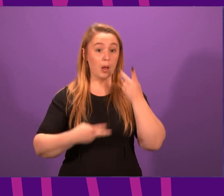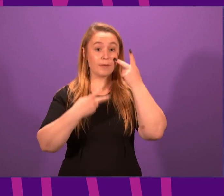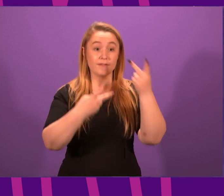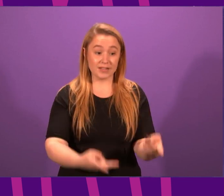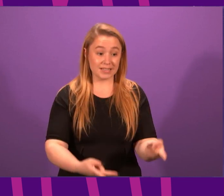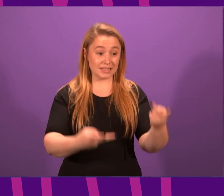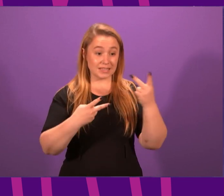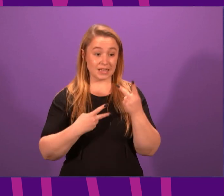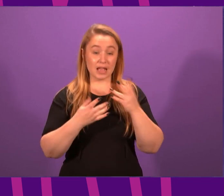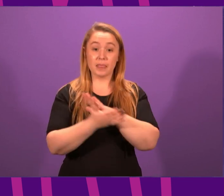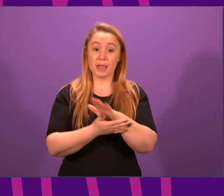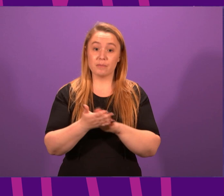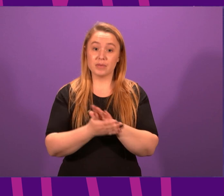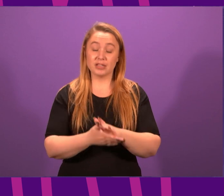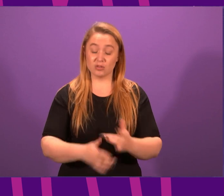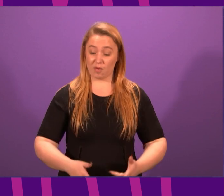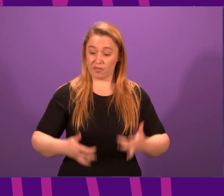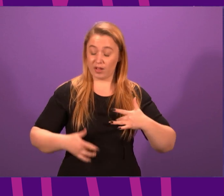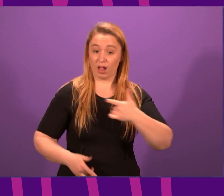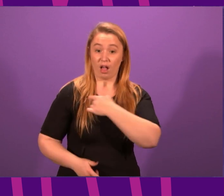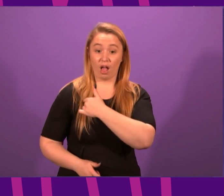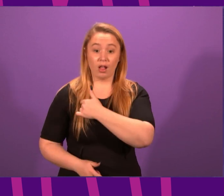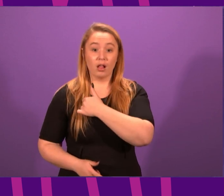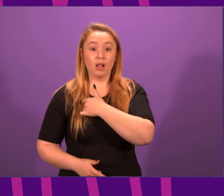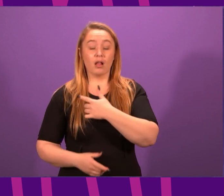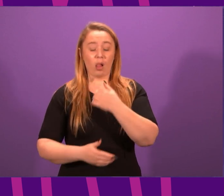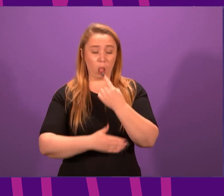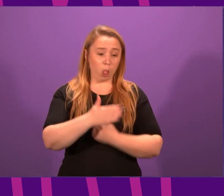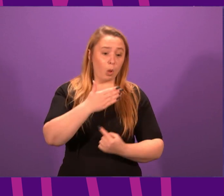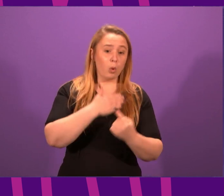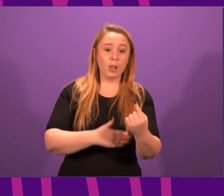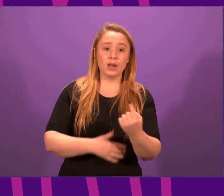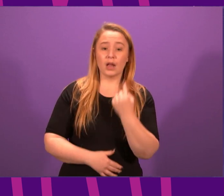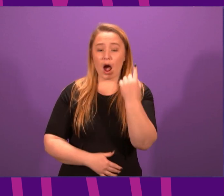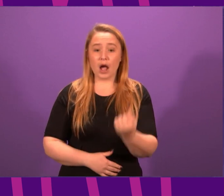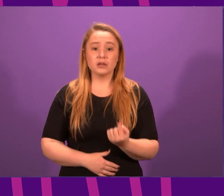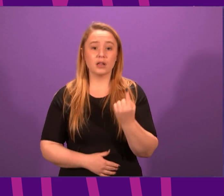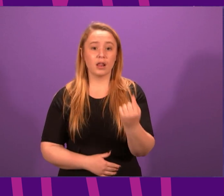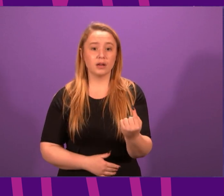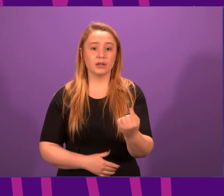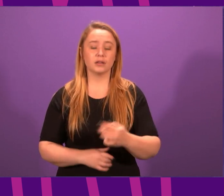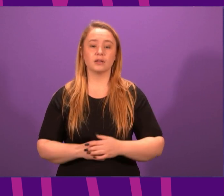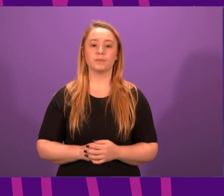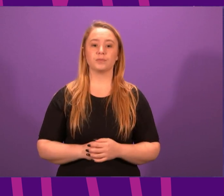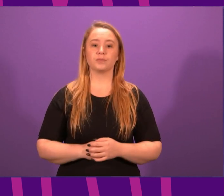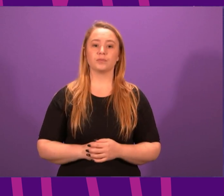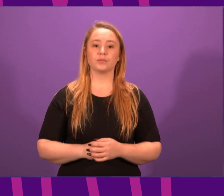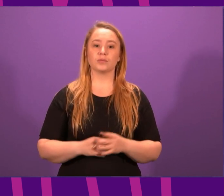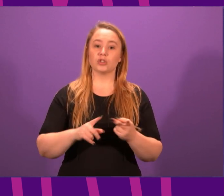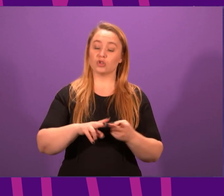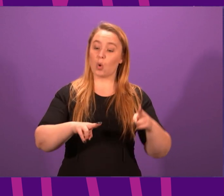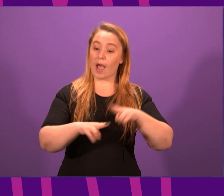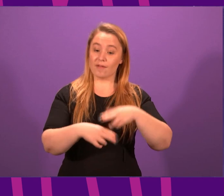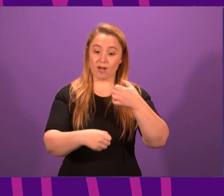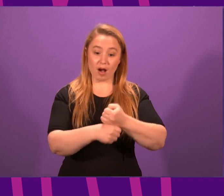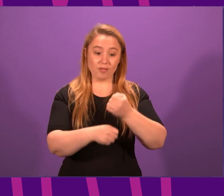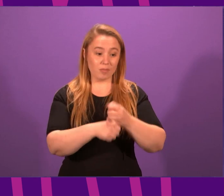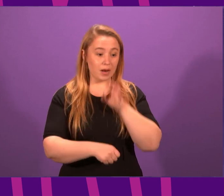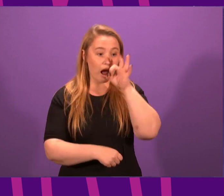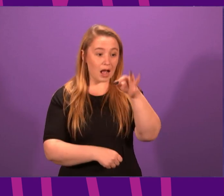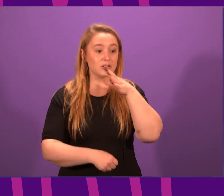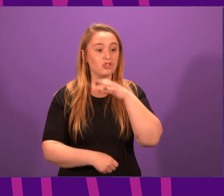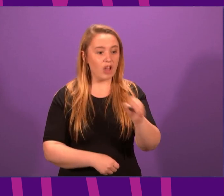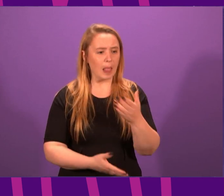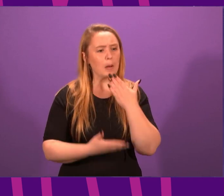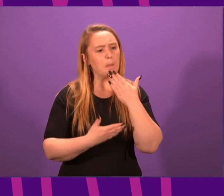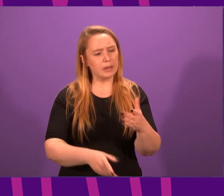of anxiety, loneliness and isolation. If the Scottish Government is going to keep asking people in Shetland to keep to